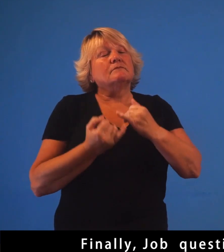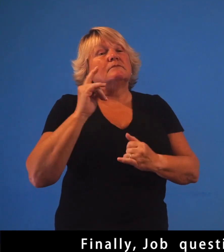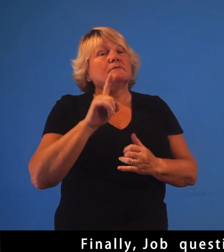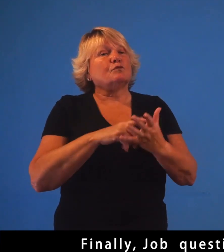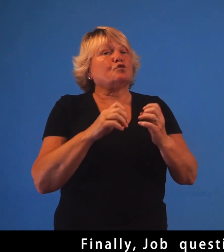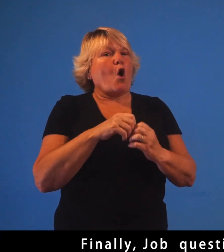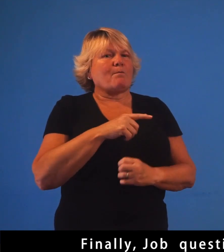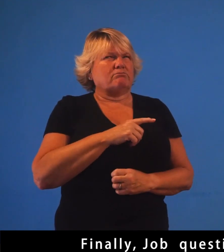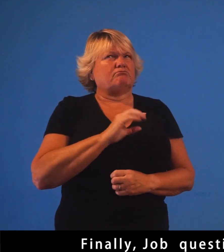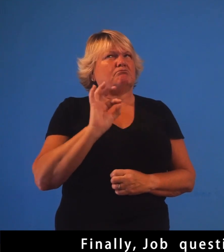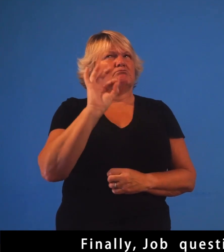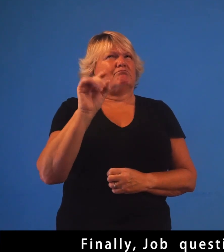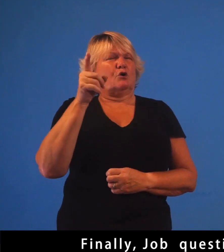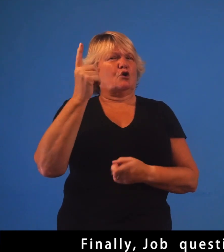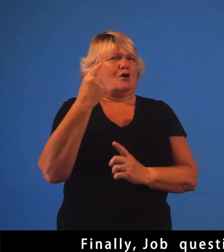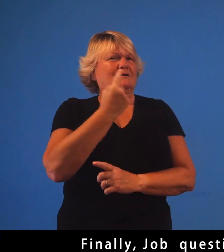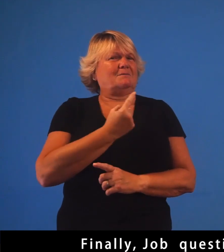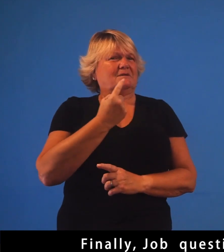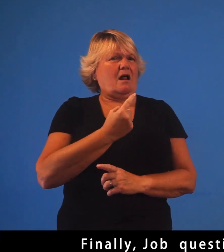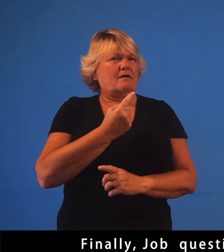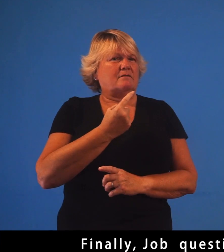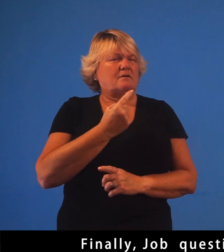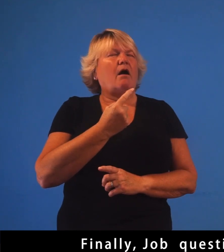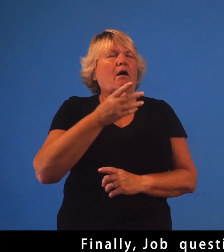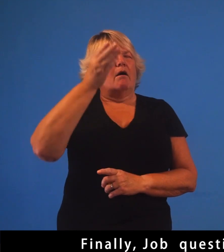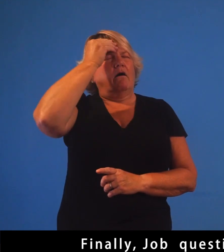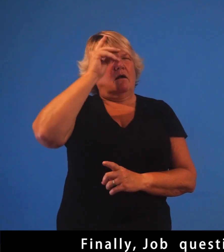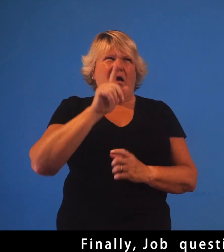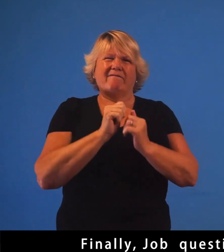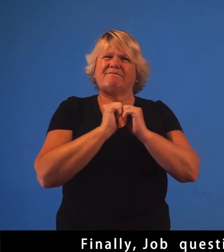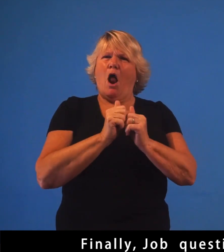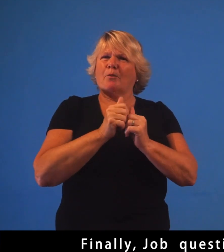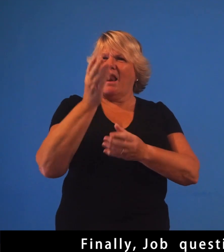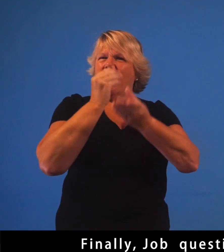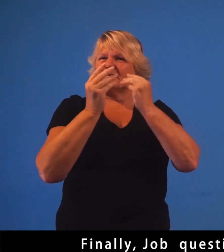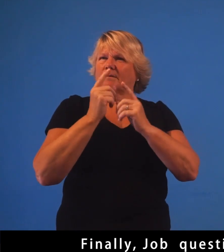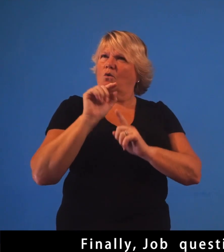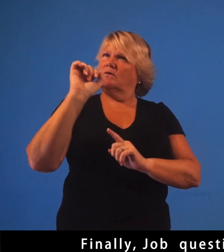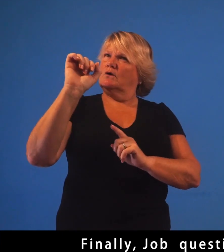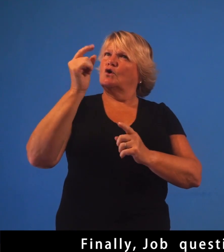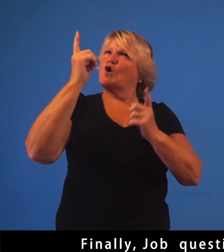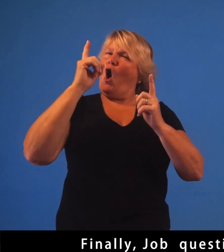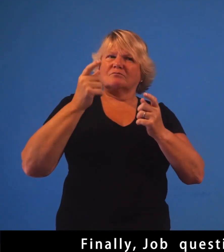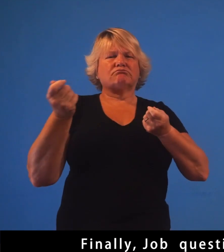Finally, Job questions God himself and learns valuable lessons about God's sovereignty.